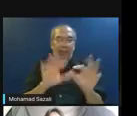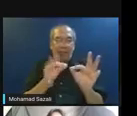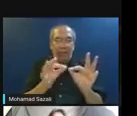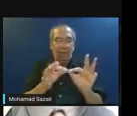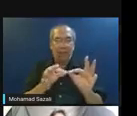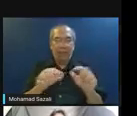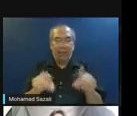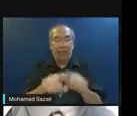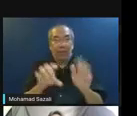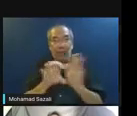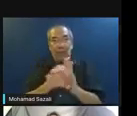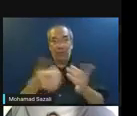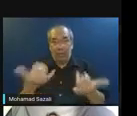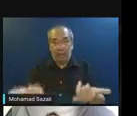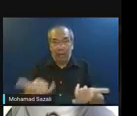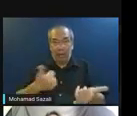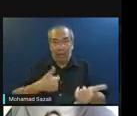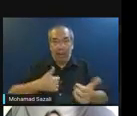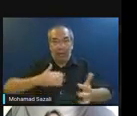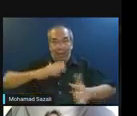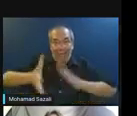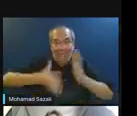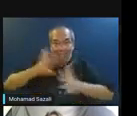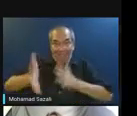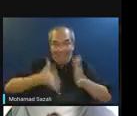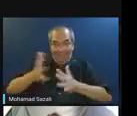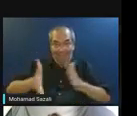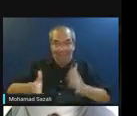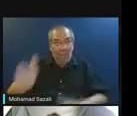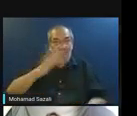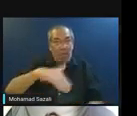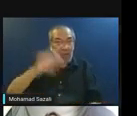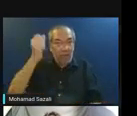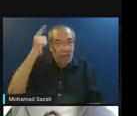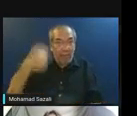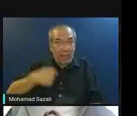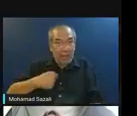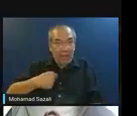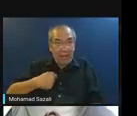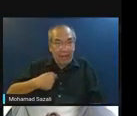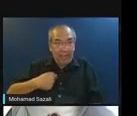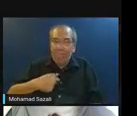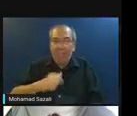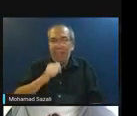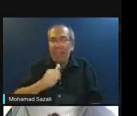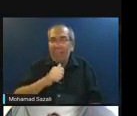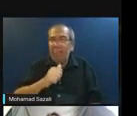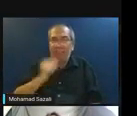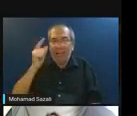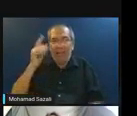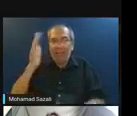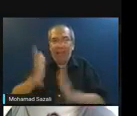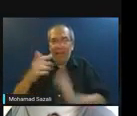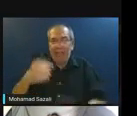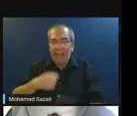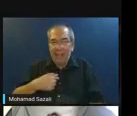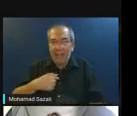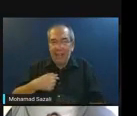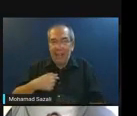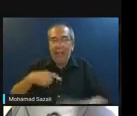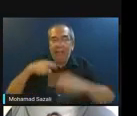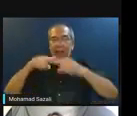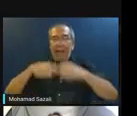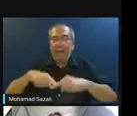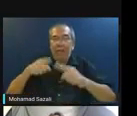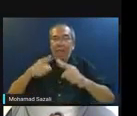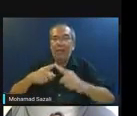So sometimes a deaf person will need a sign language interpreter to communicate. Because if, like today,